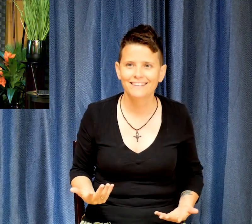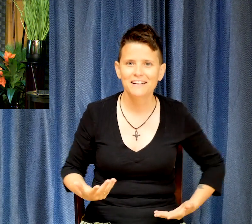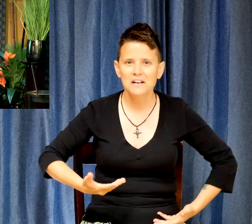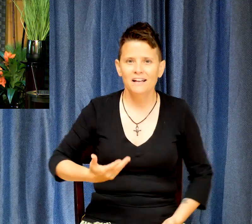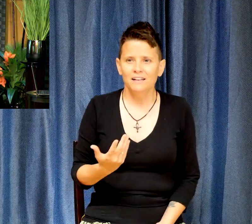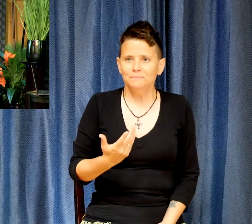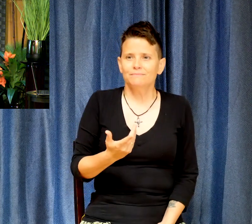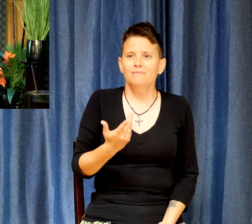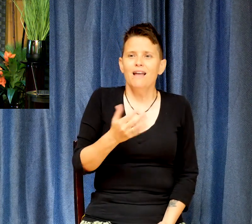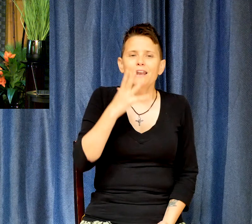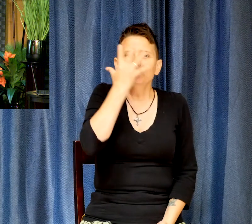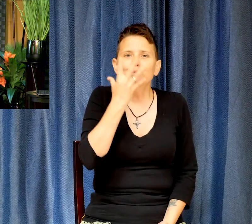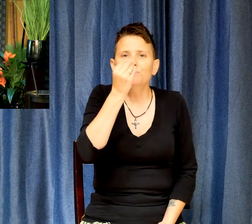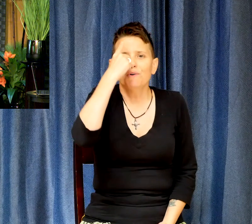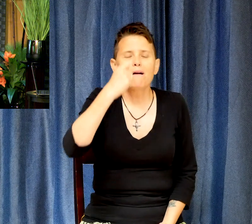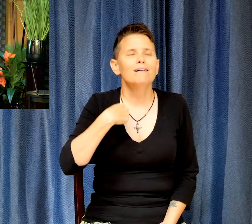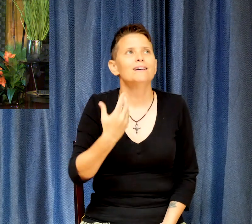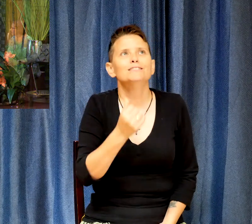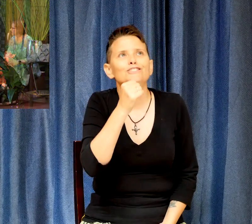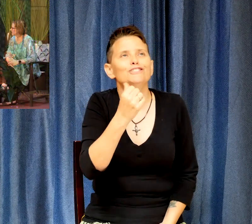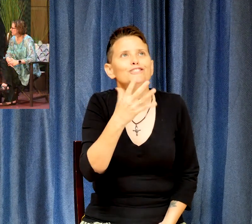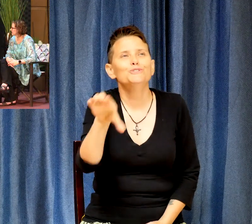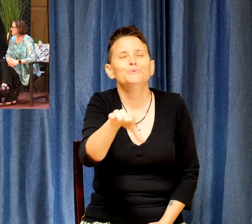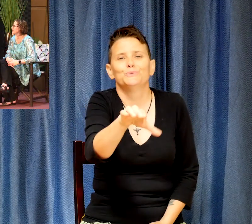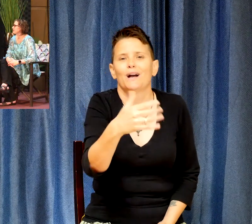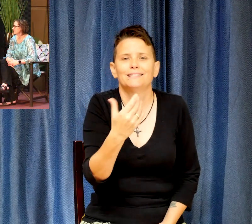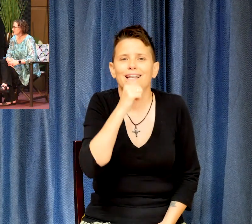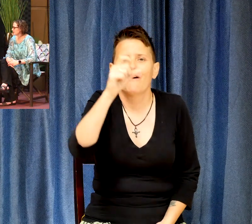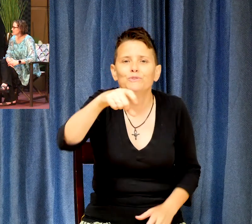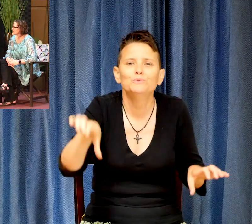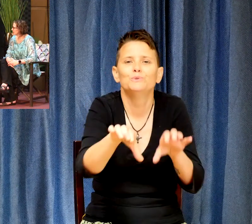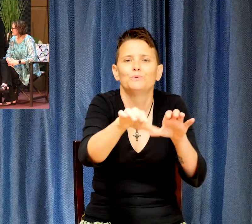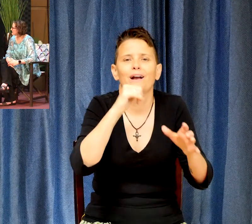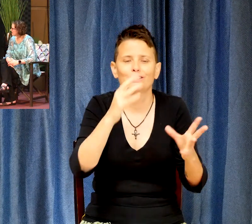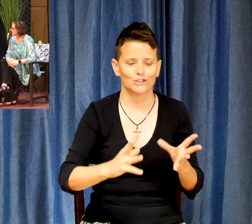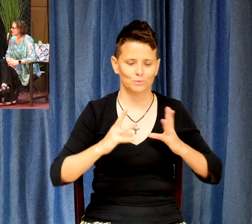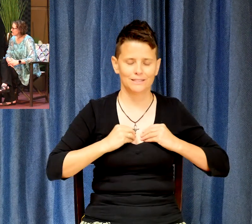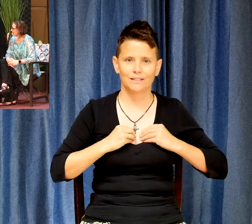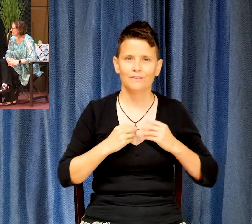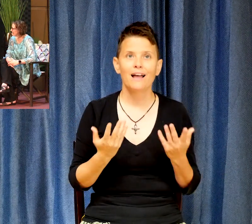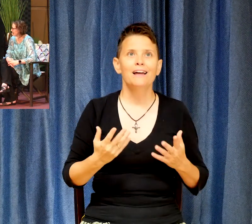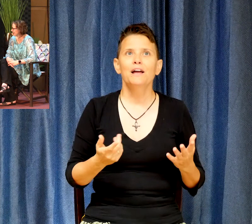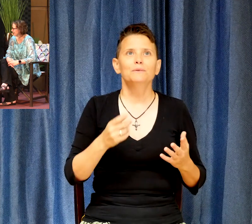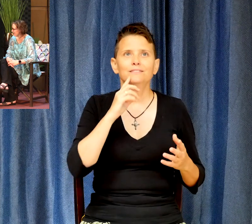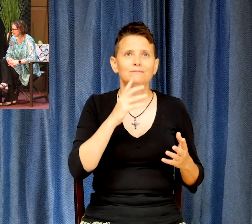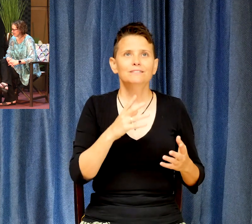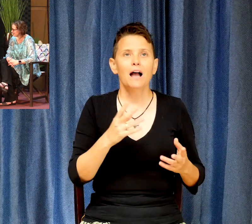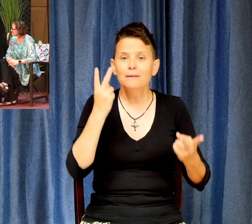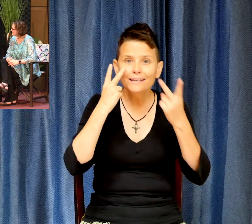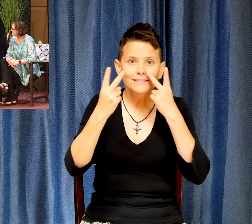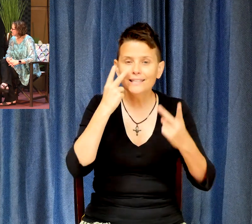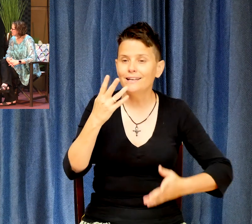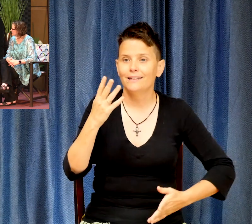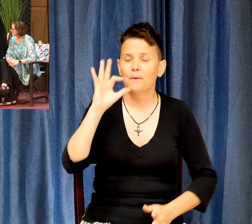because it was like, I don't have to do anything. I can just receive this. And it was just so visceral. I mean, I could see the pastor standing there. I was like, I remember